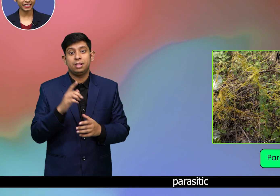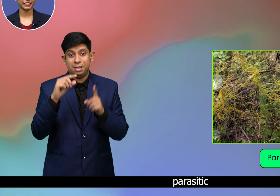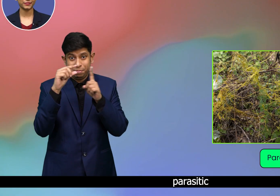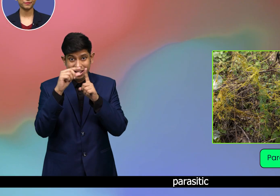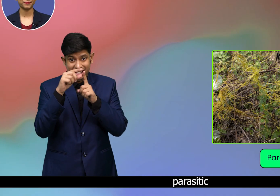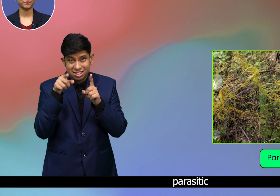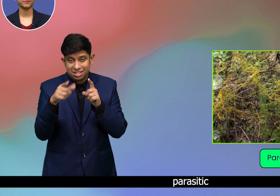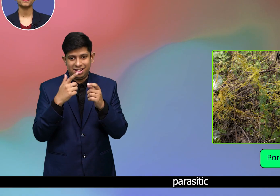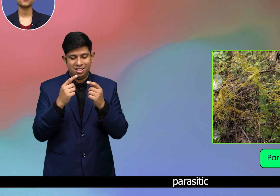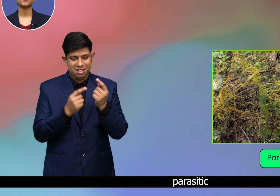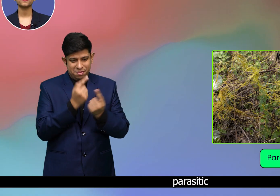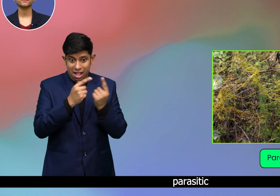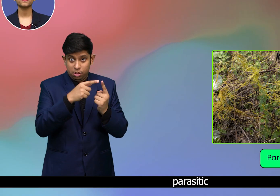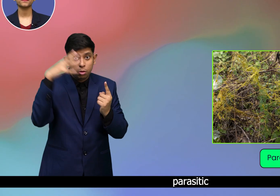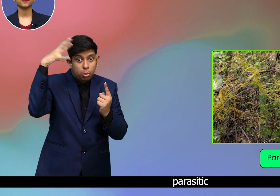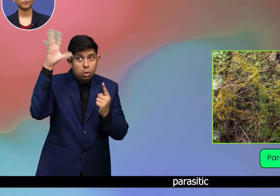parasitic,